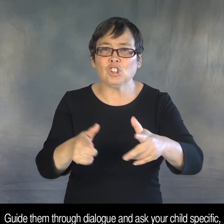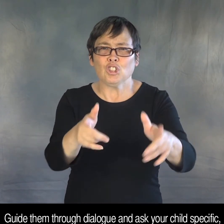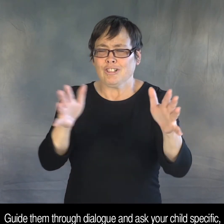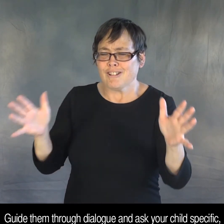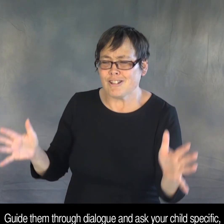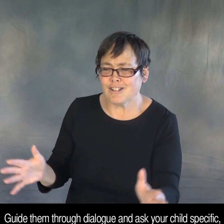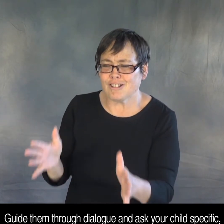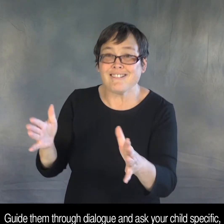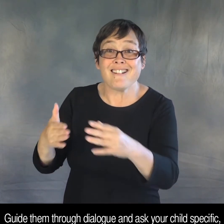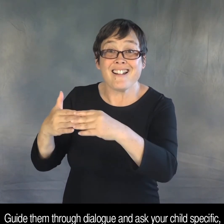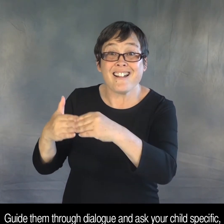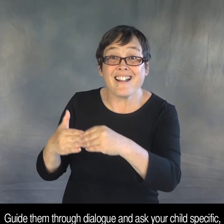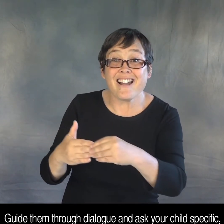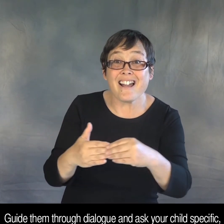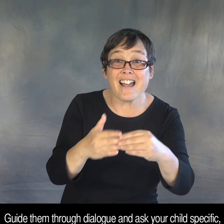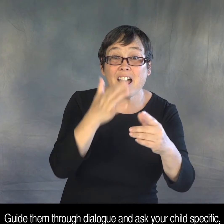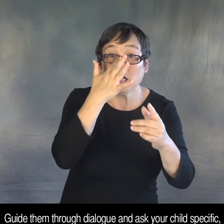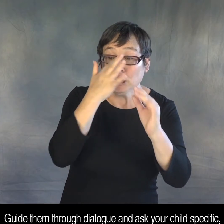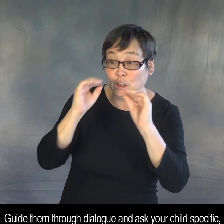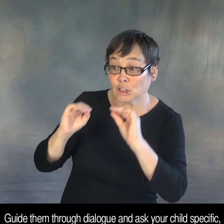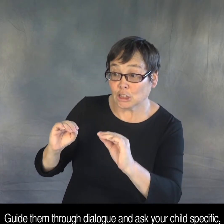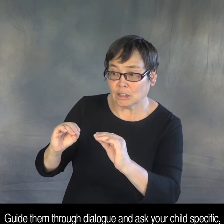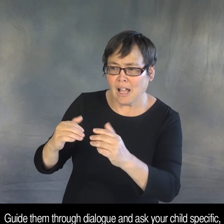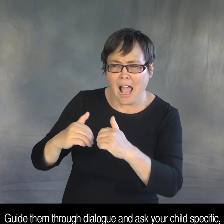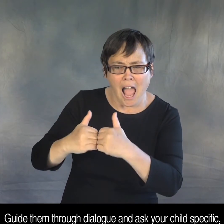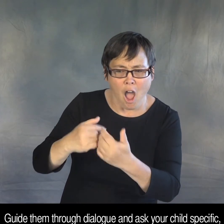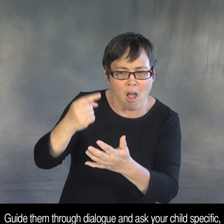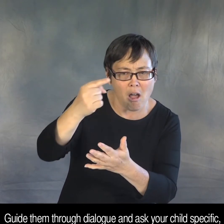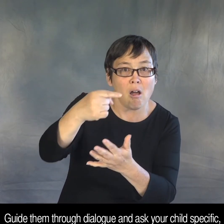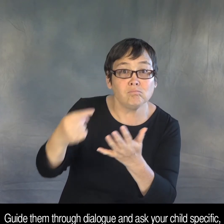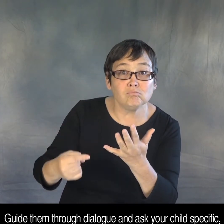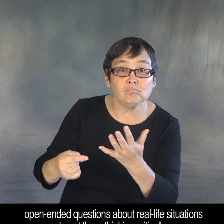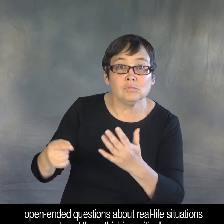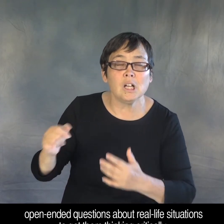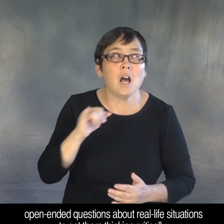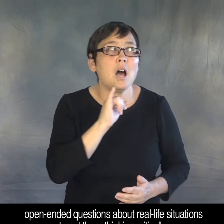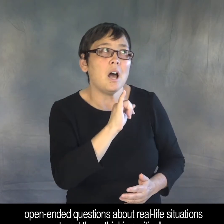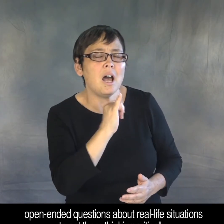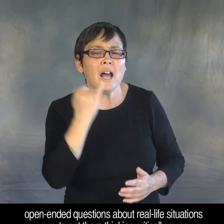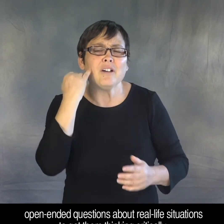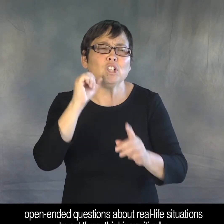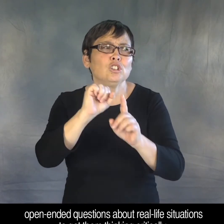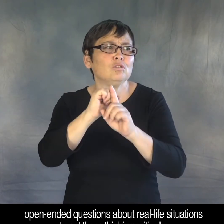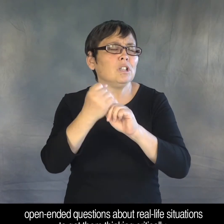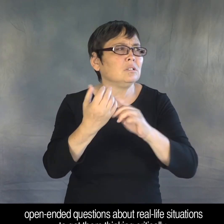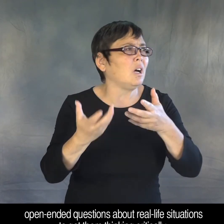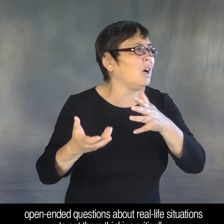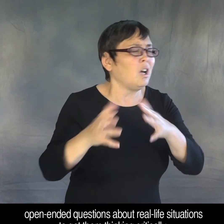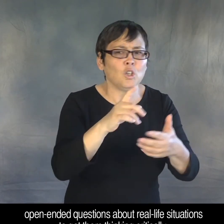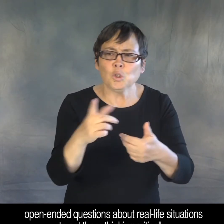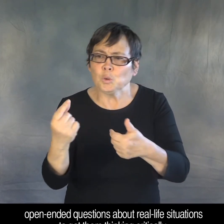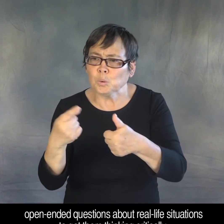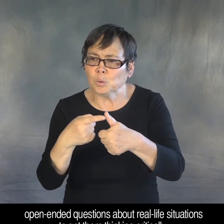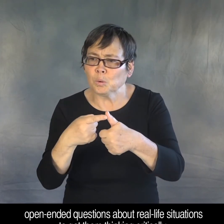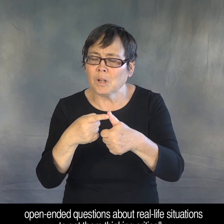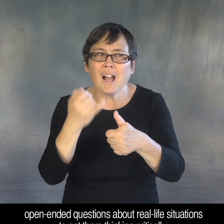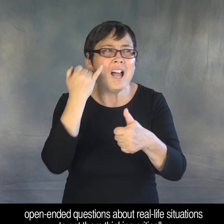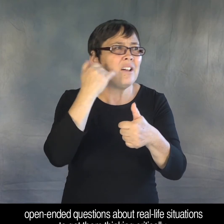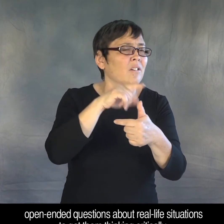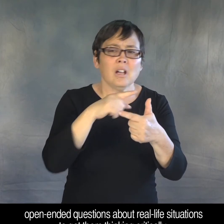Guide them through dialogue and ask your child specific, open-ended questions about real-life situations to get them